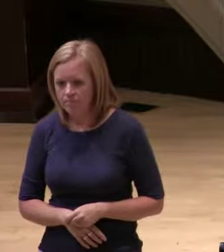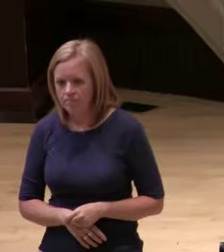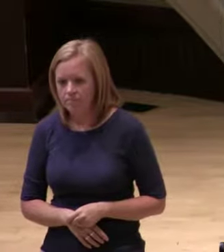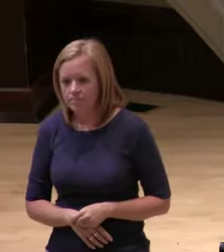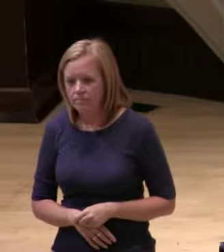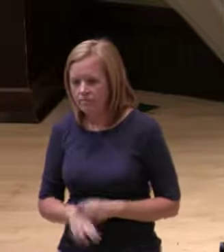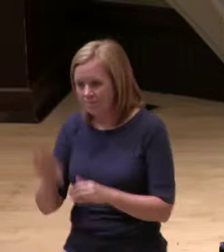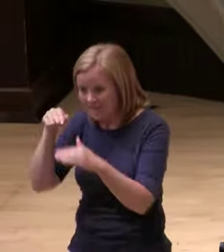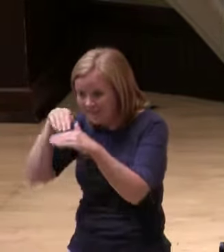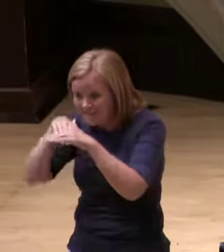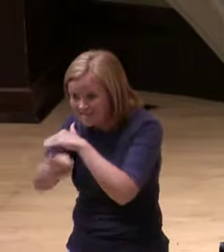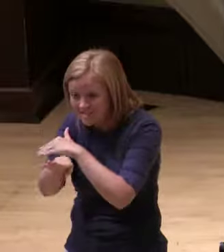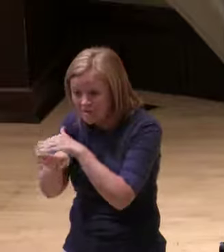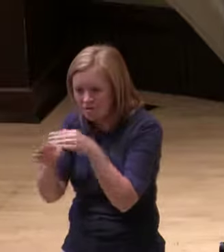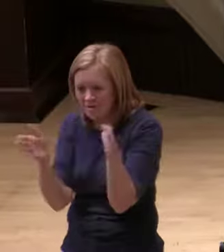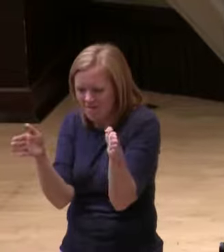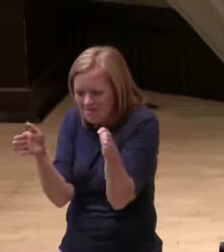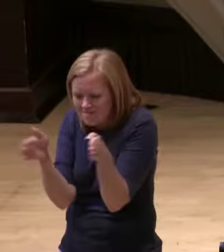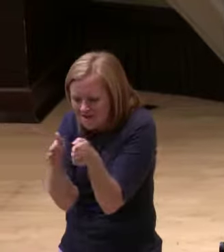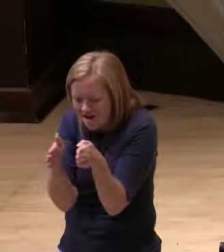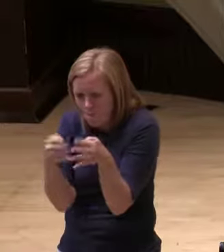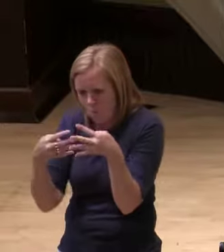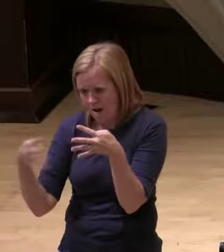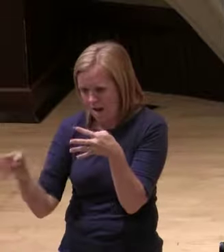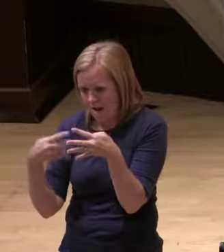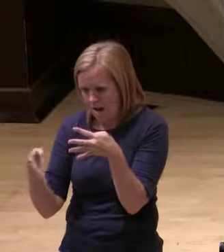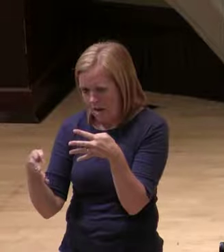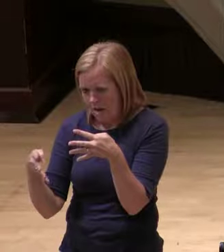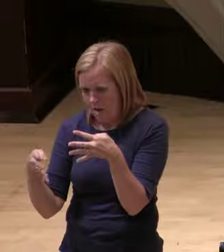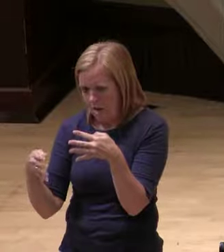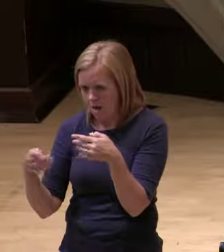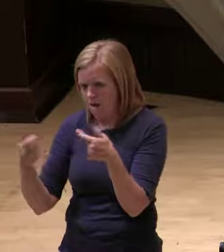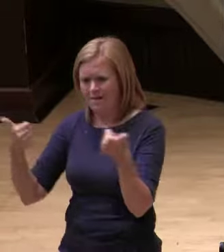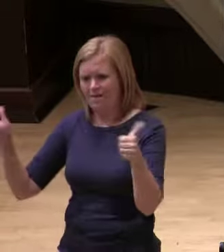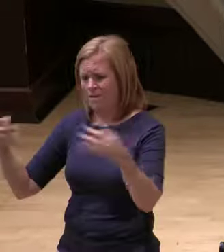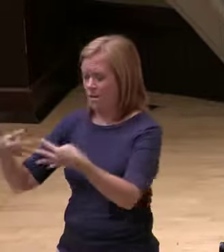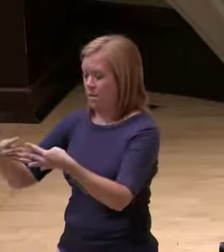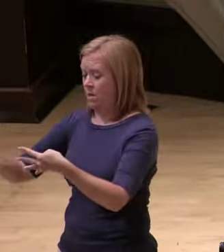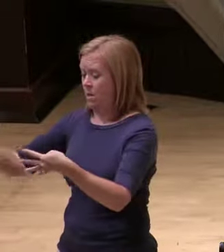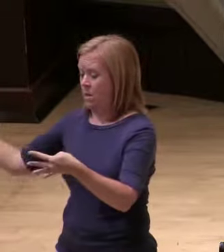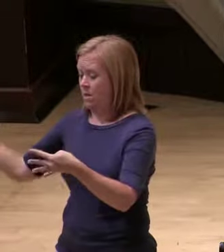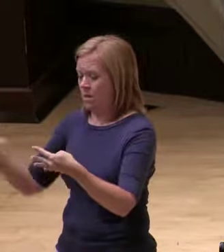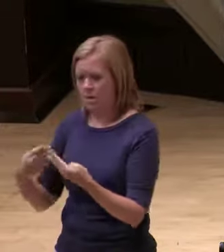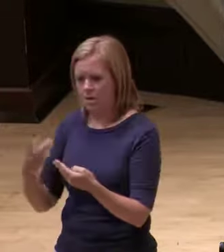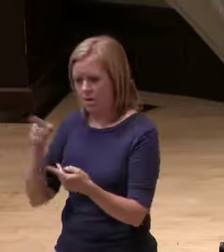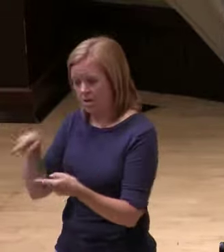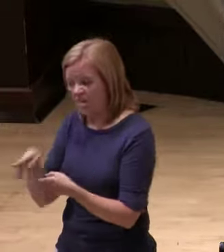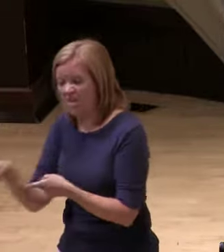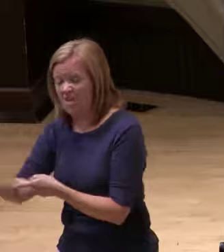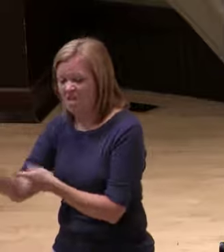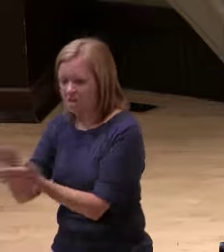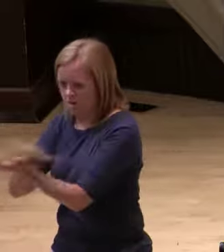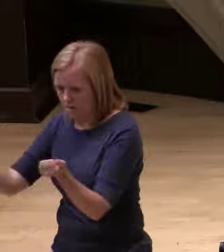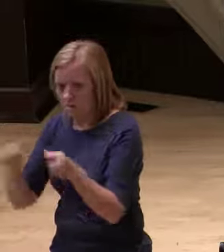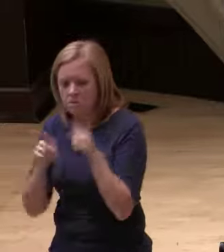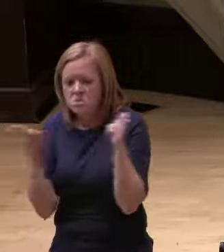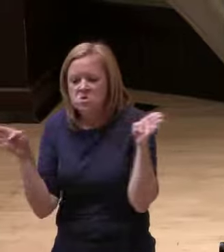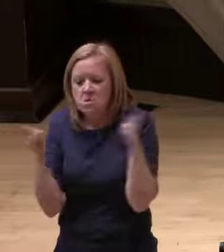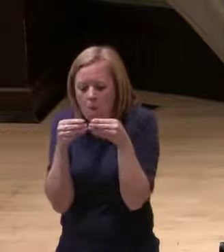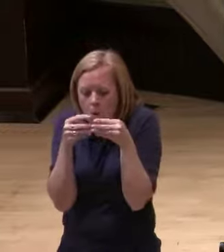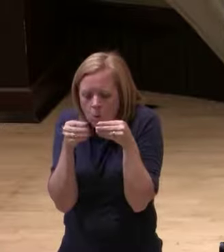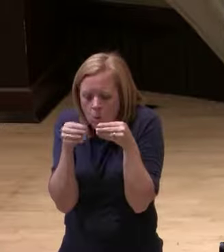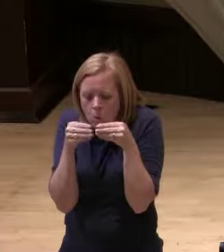the narrow gate, for the gate is wide that leads to destruction. But the gate is small